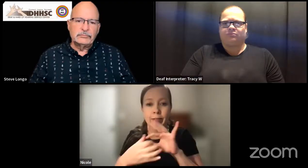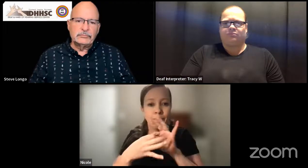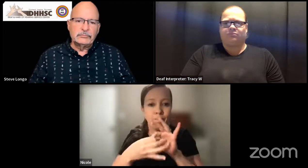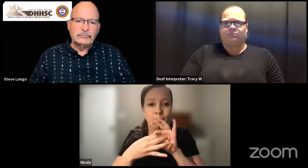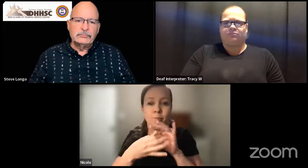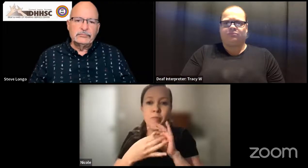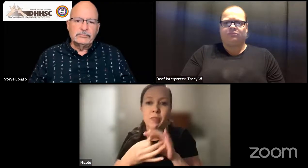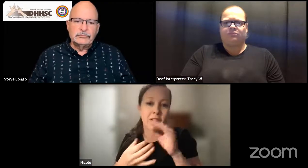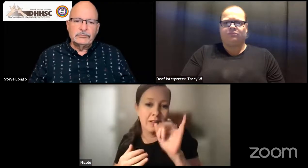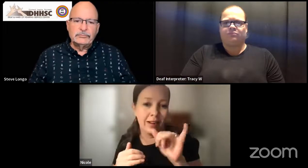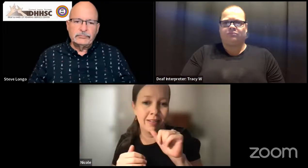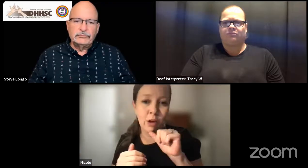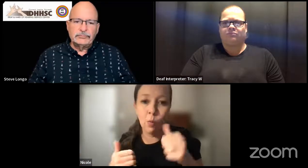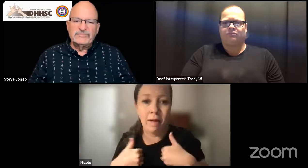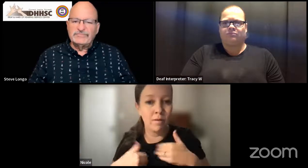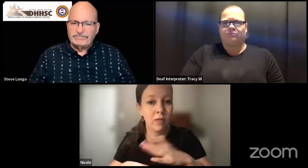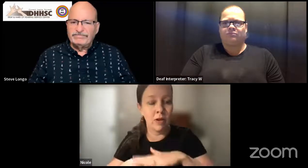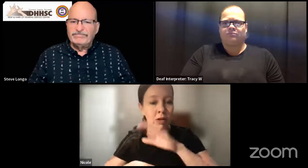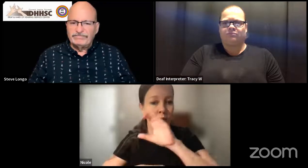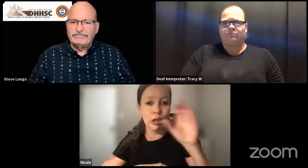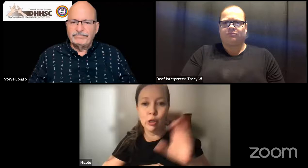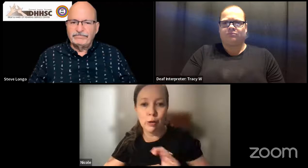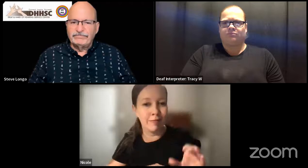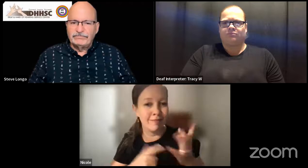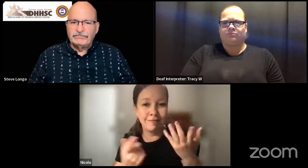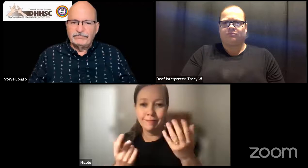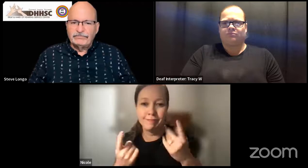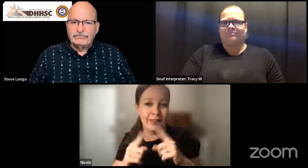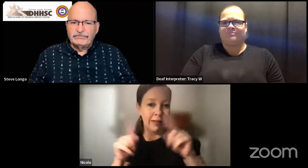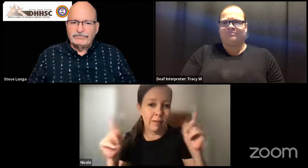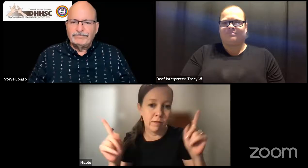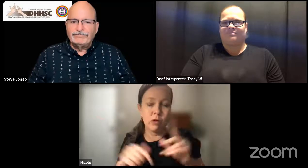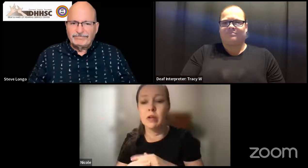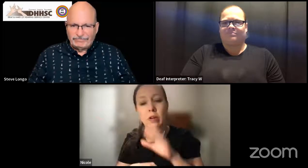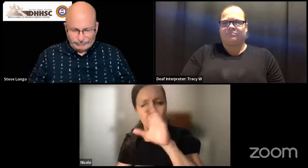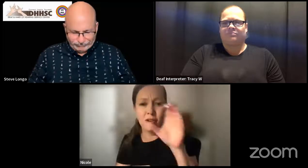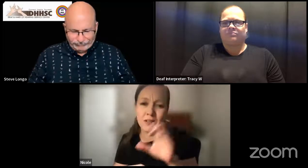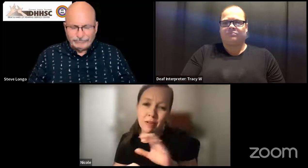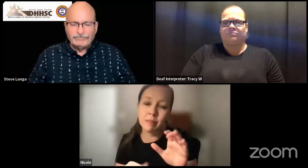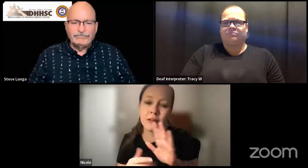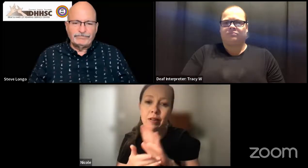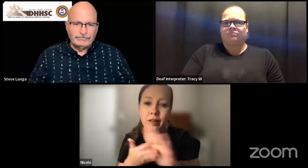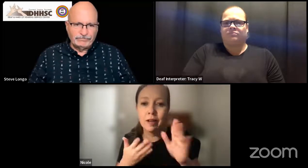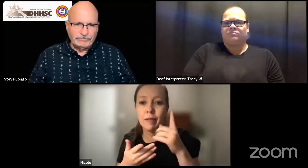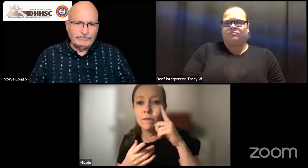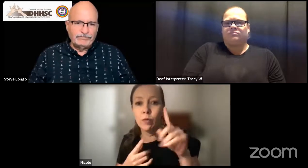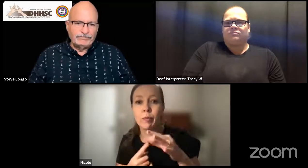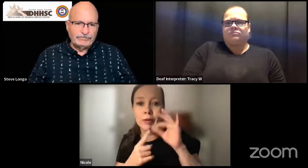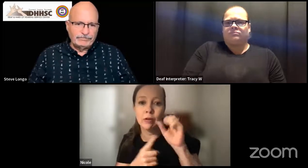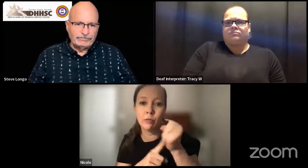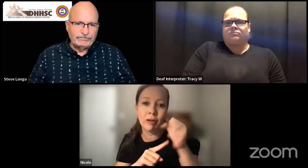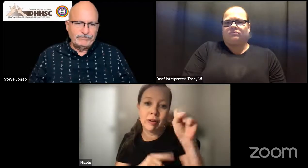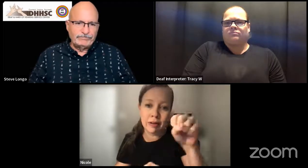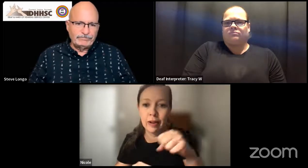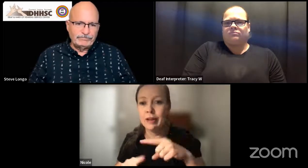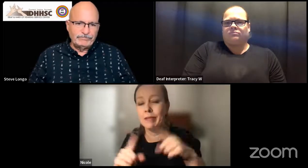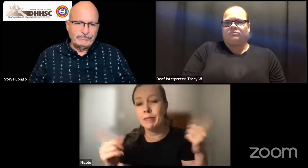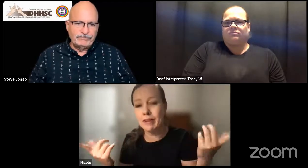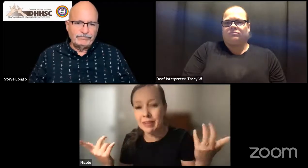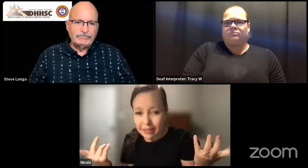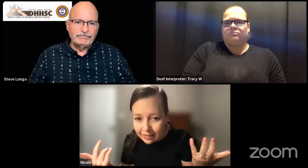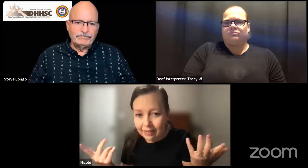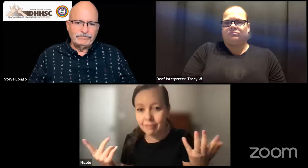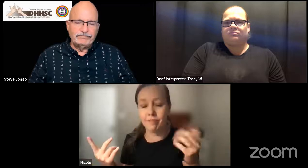what's going on in the community. I feel that relationship is really a challenge doing it through Zoom. I mean, Zoom has its